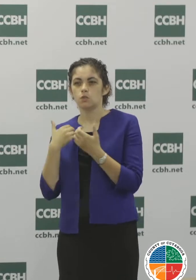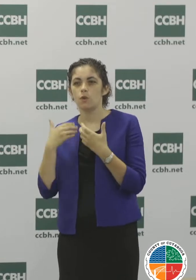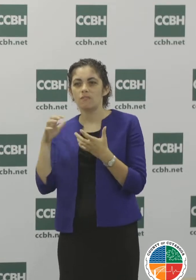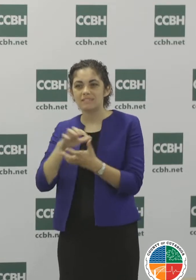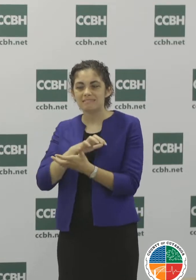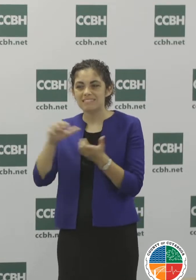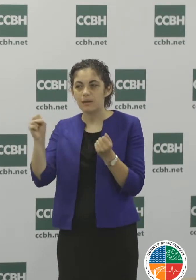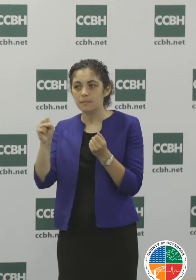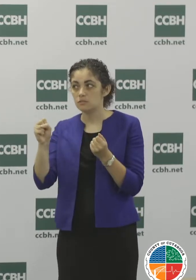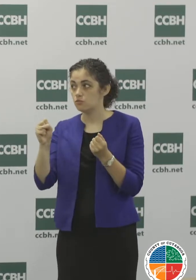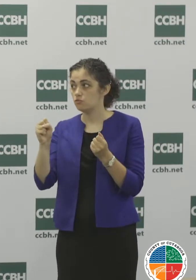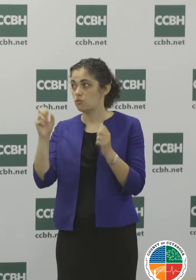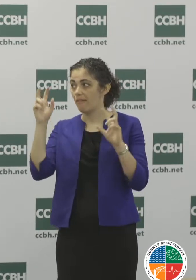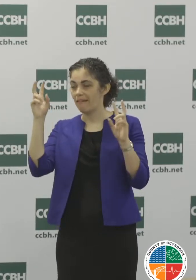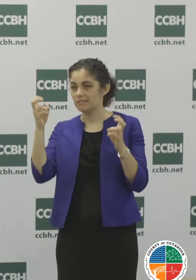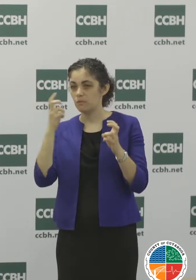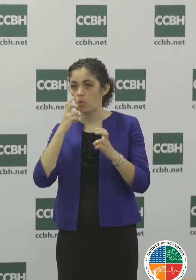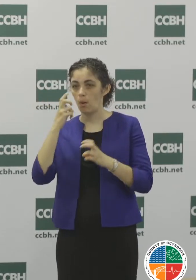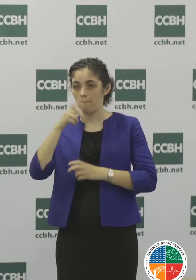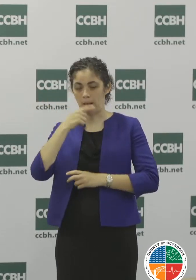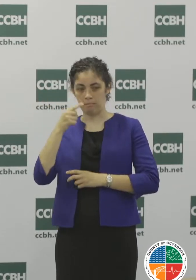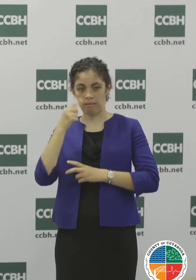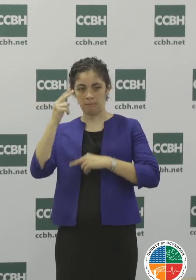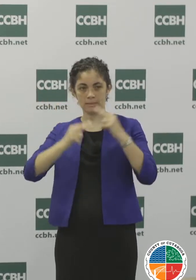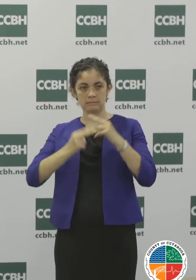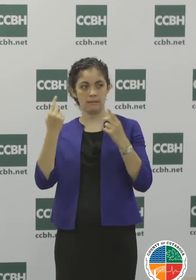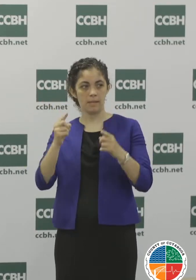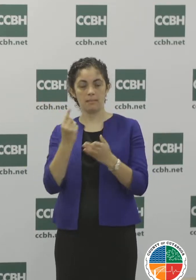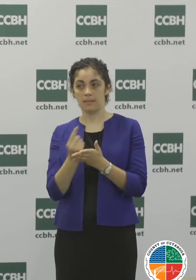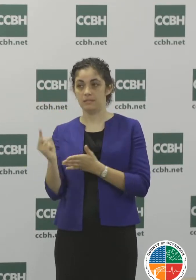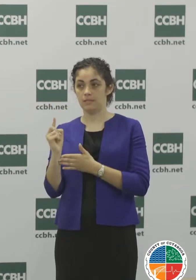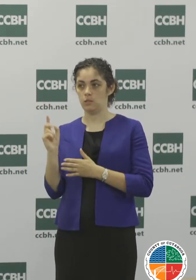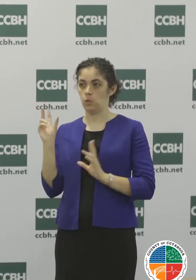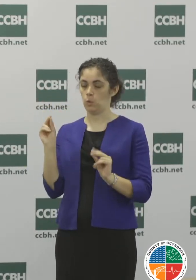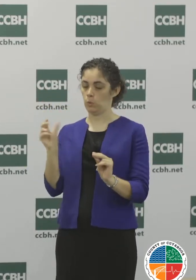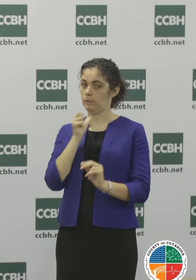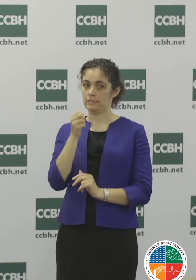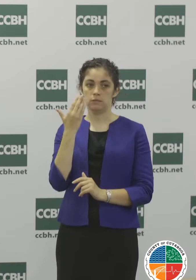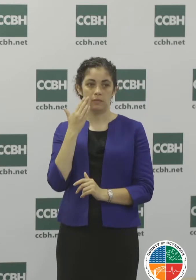estimate yet to public buildings from last weekend? I don't,